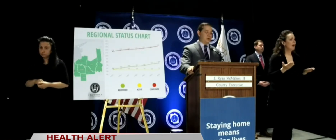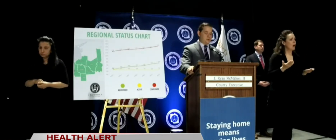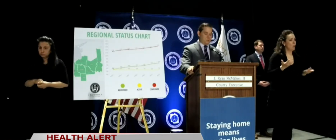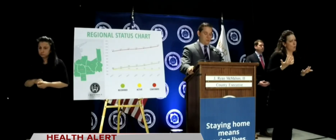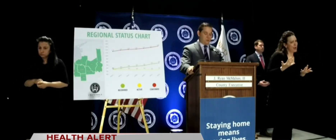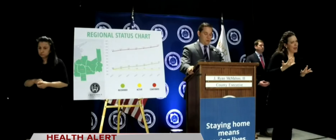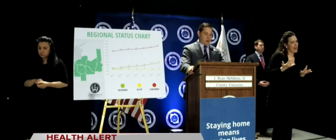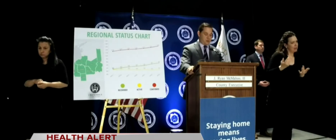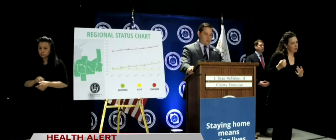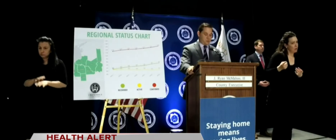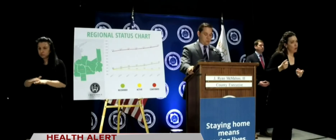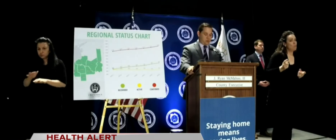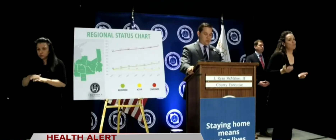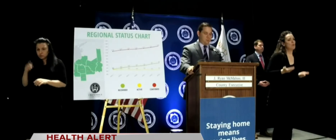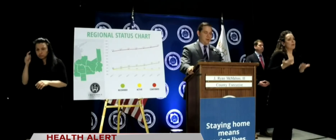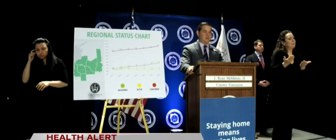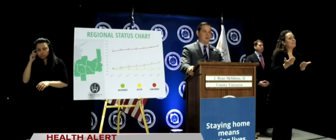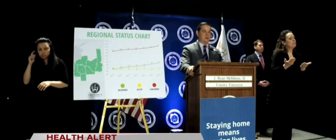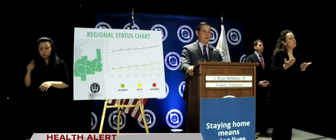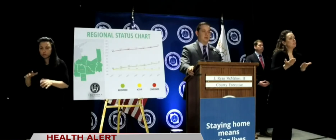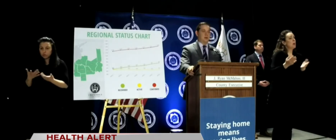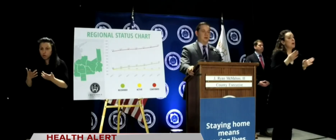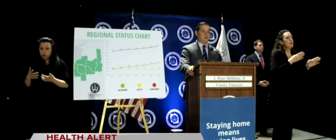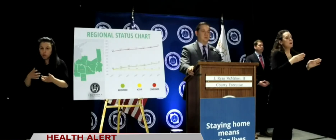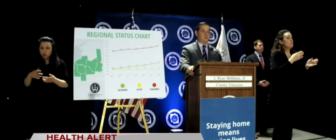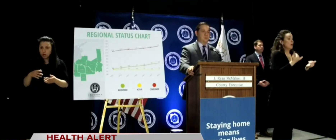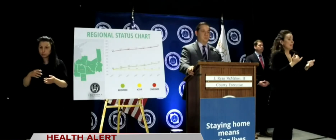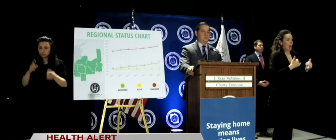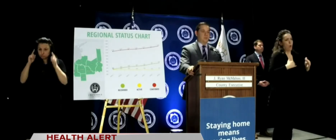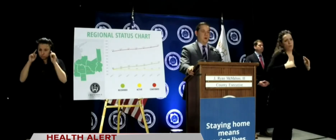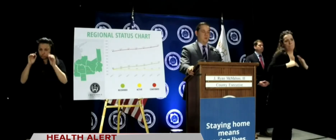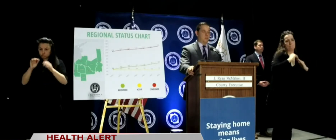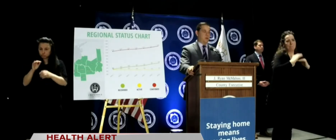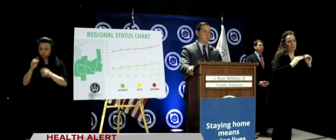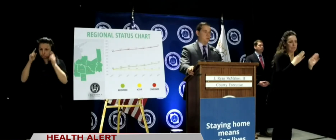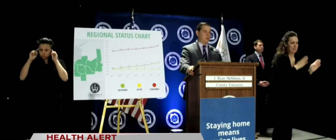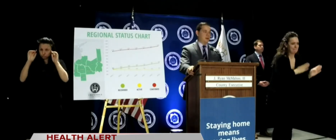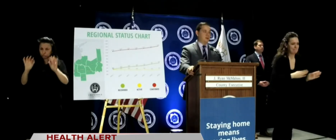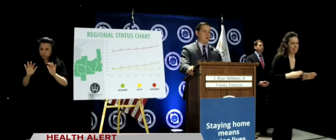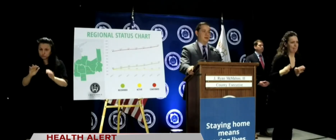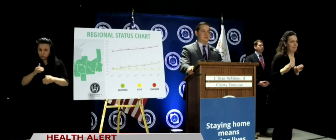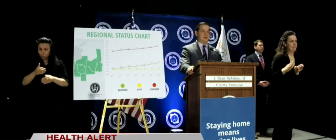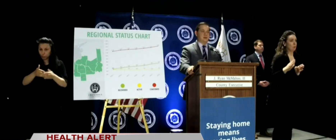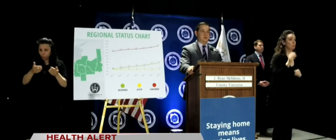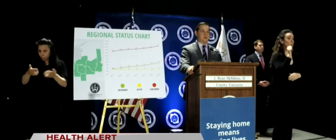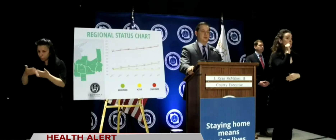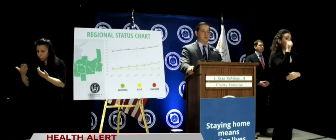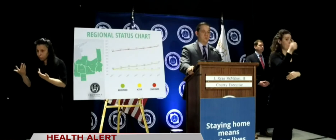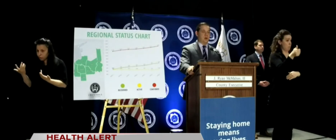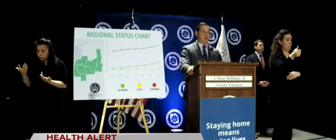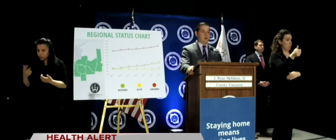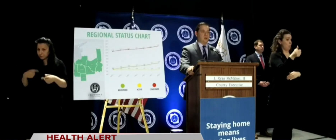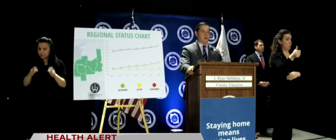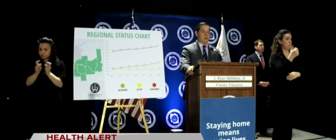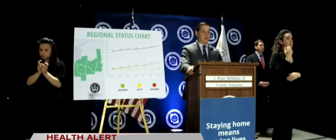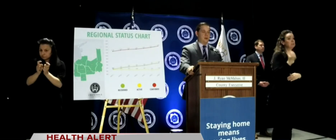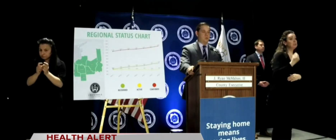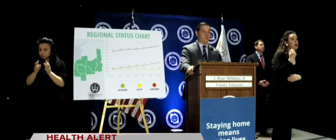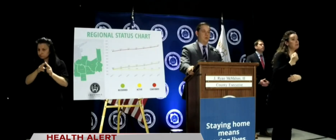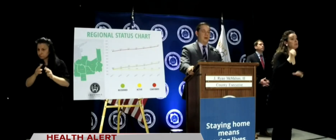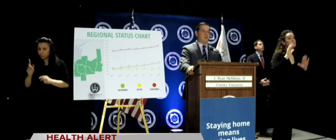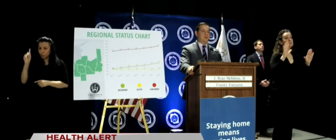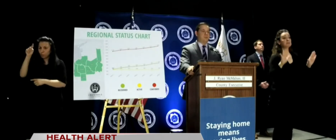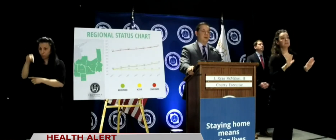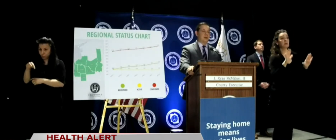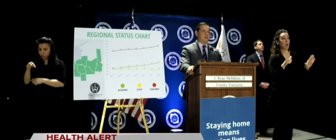we're doing all this. We're going to get back together tomorrow. We'll probably be back together on Saturday or Sunday as well, and then